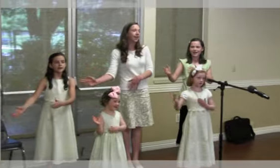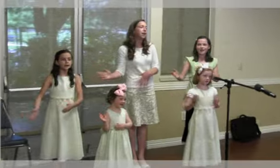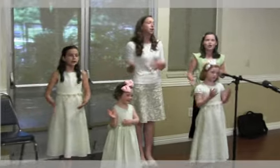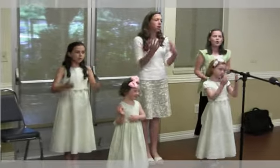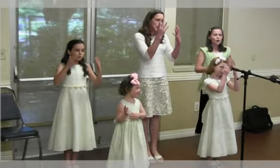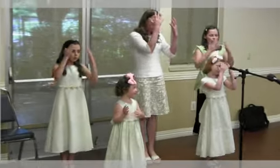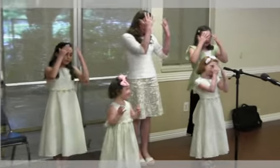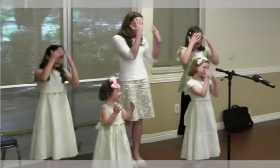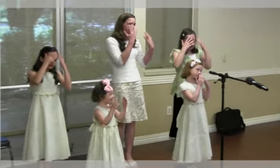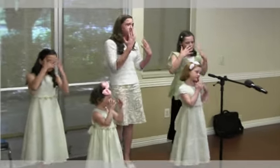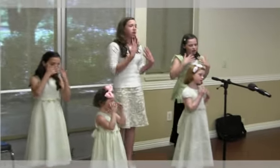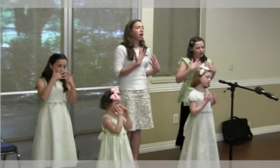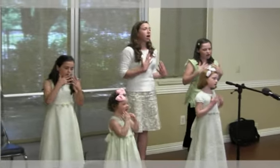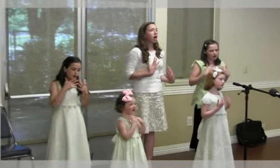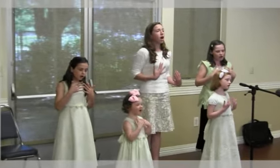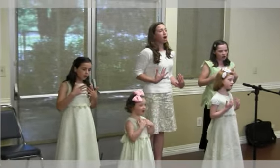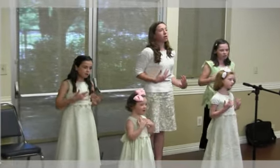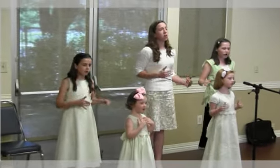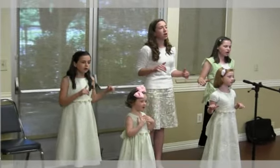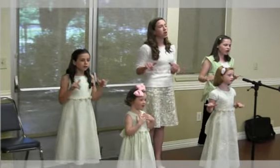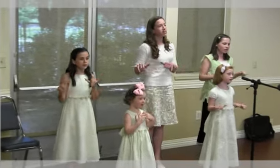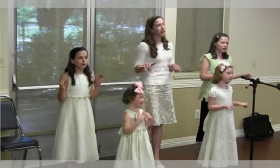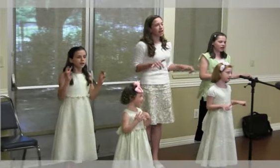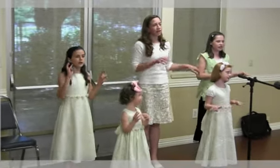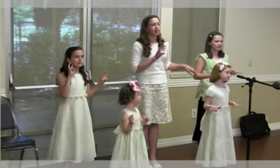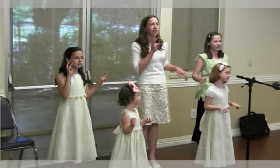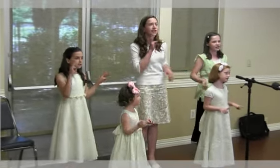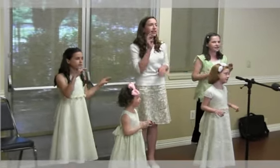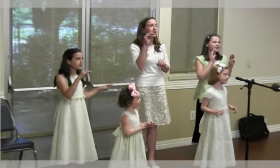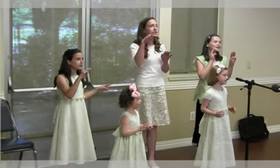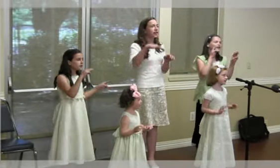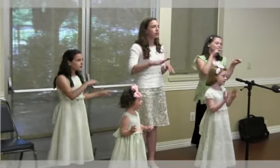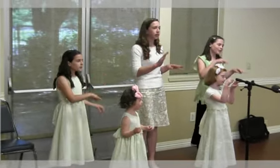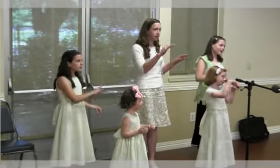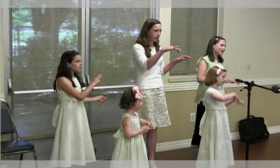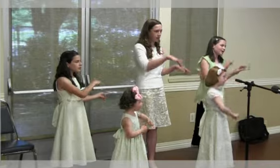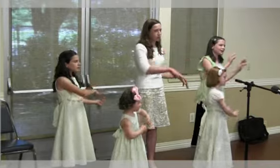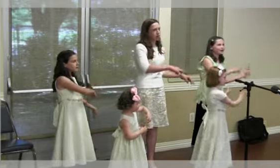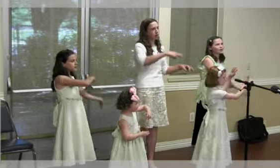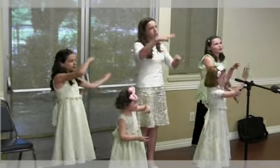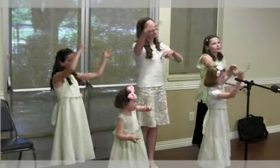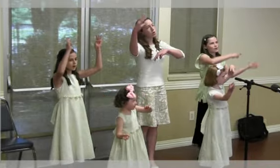way when Sorrows like see bows